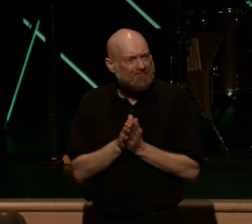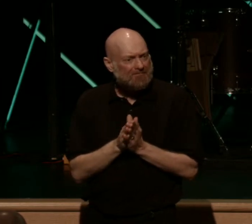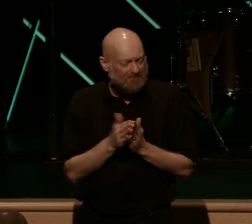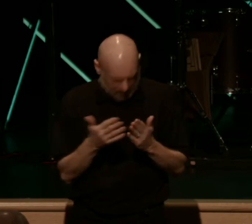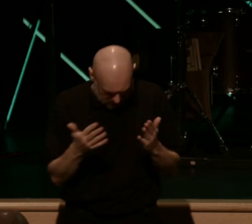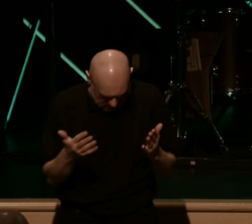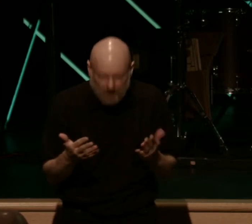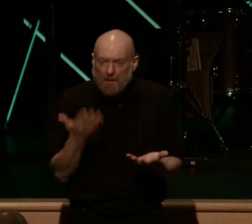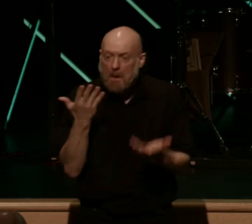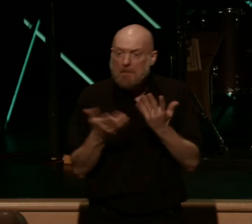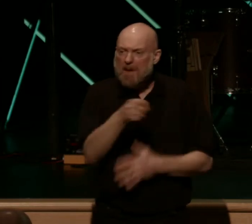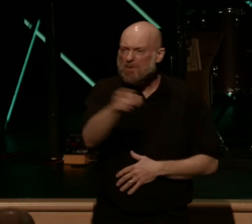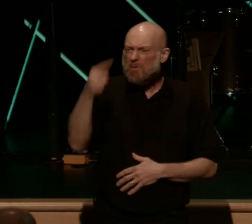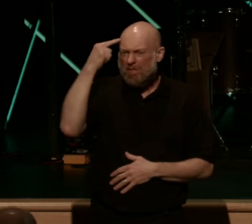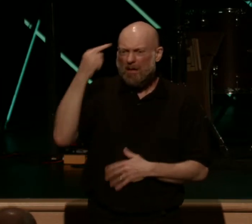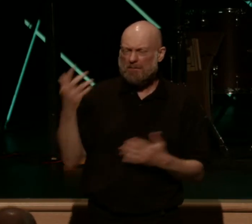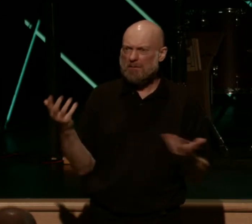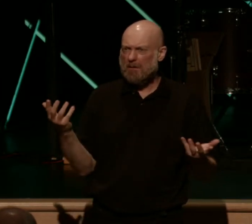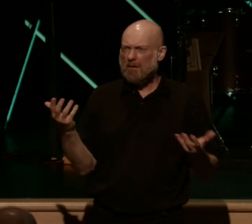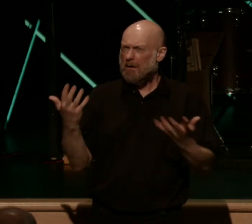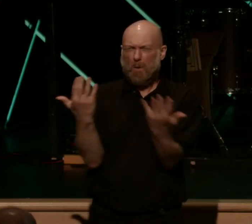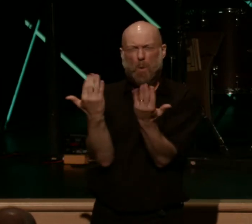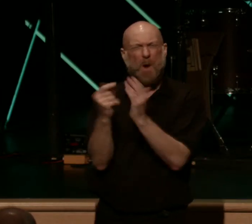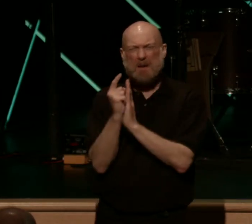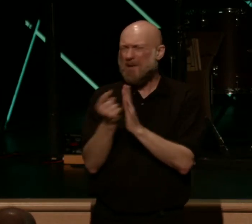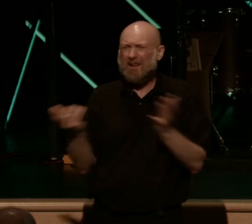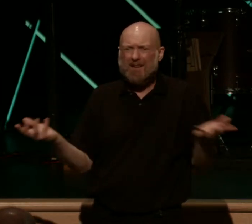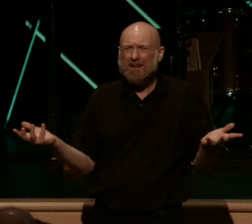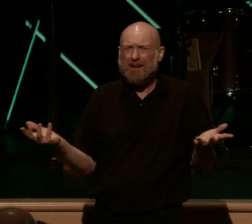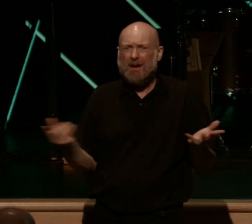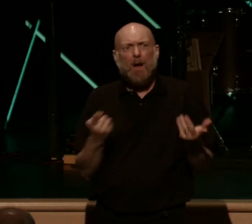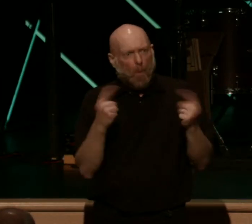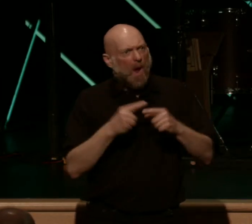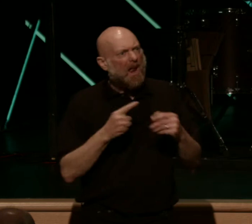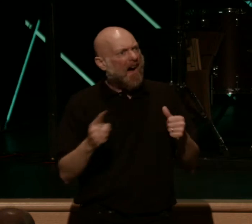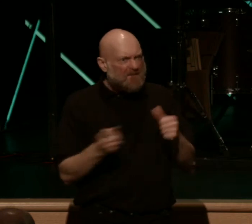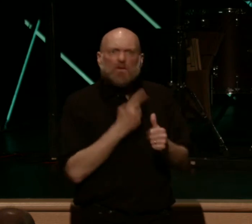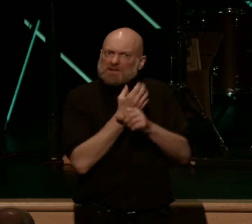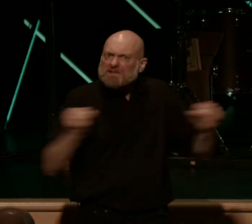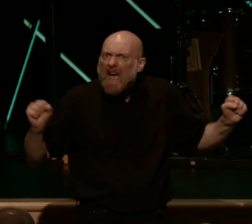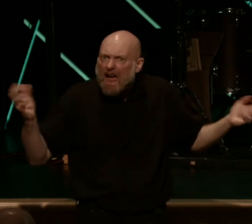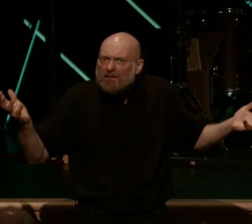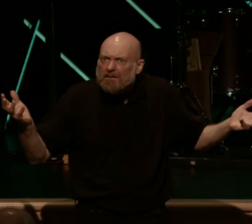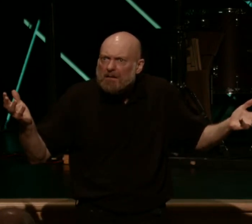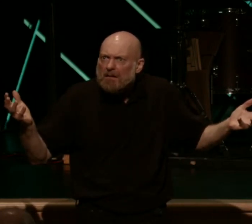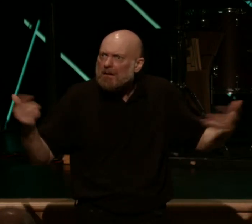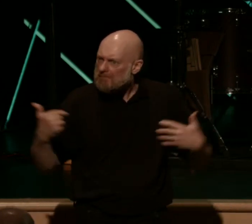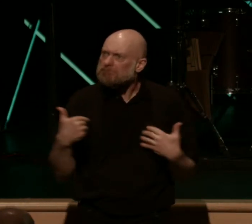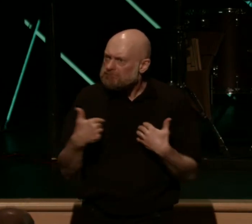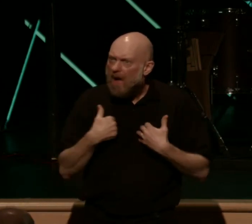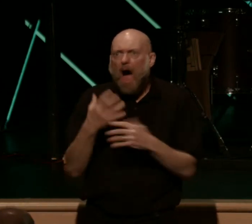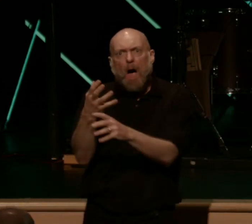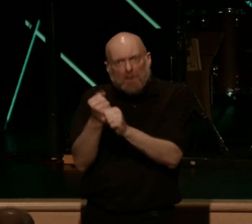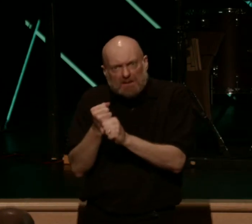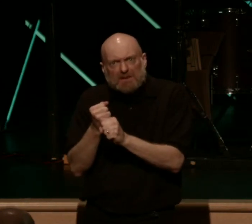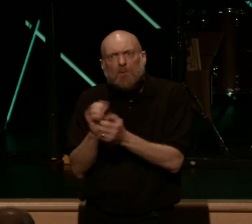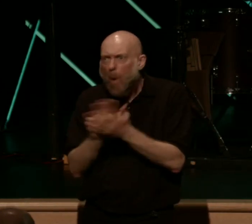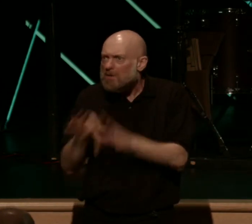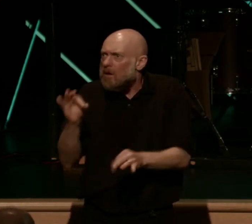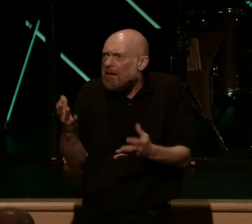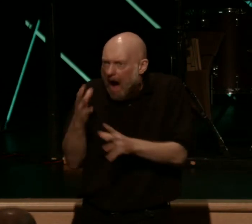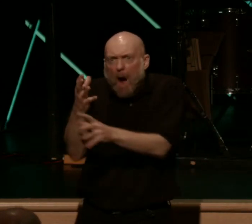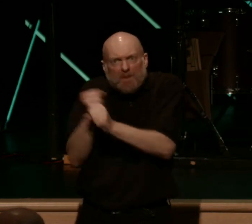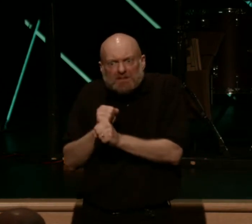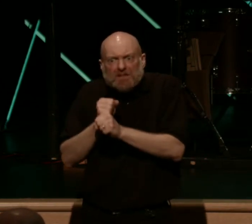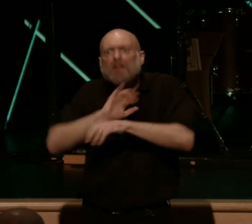And maybe you're thinking, well, wait a minute, when I first got saved, didn't I receive the Holy Spirit? Like,